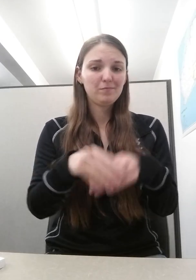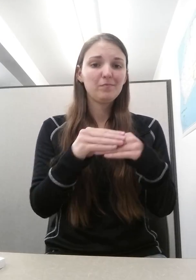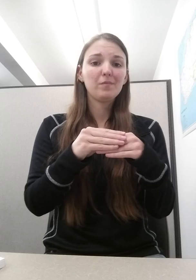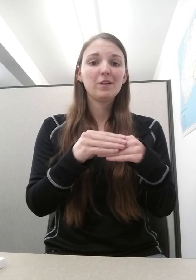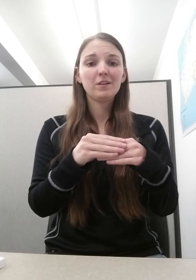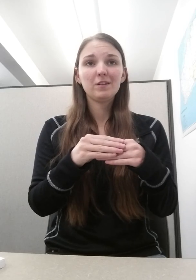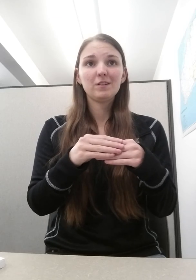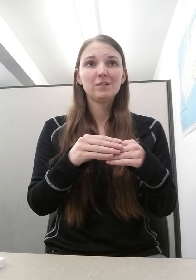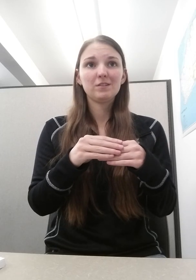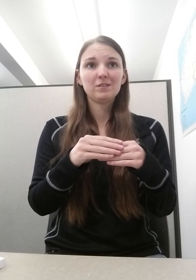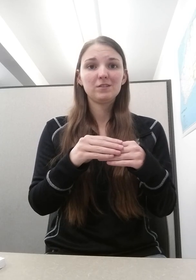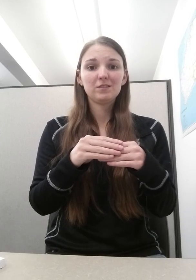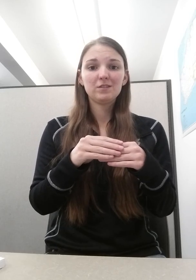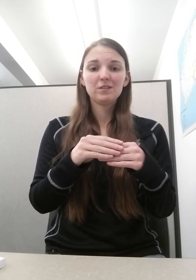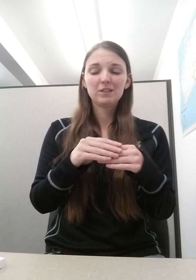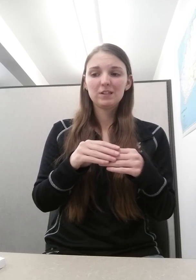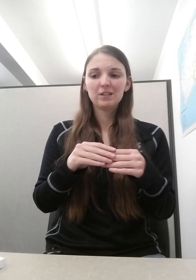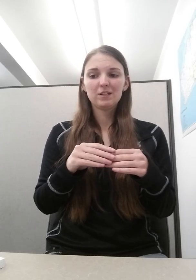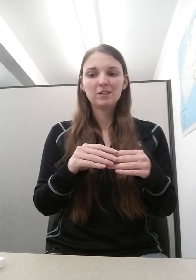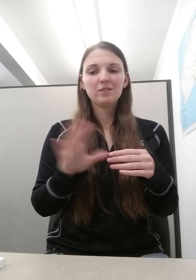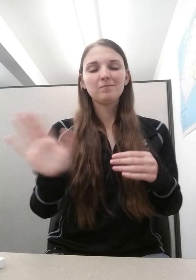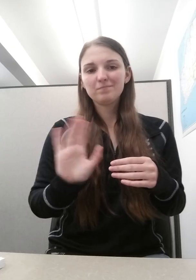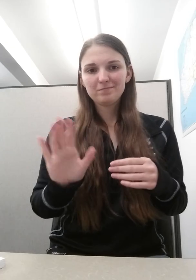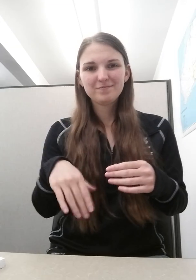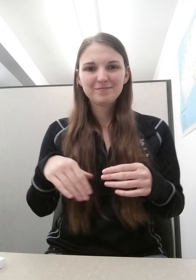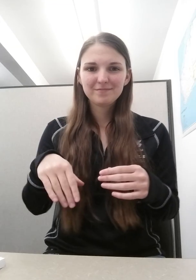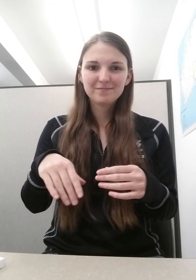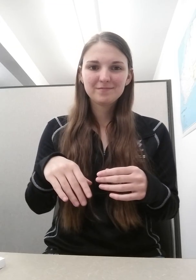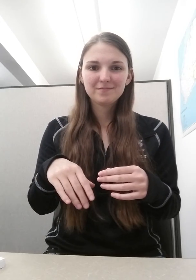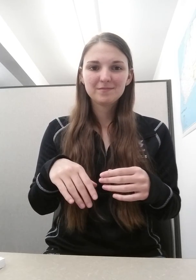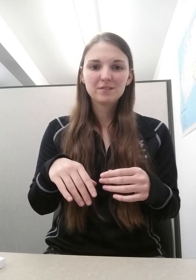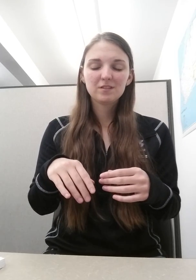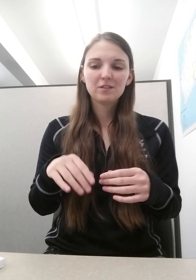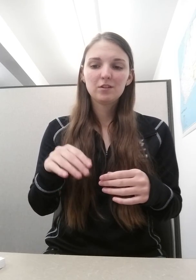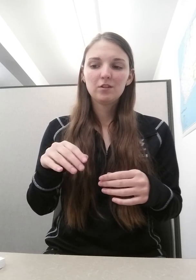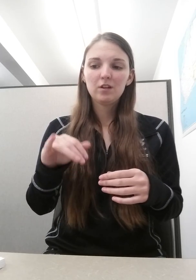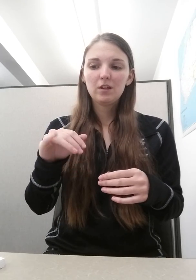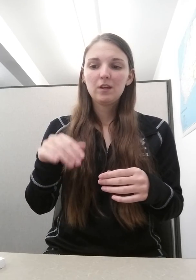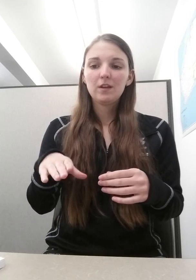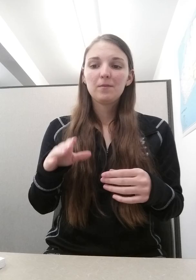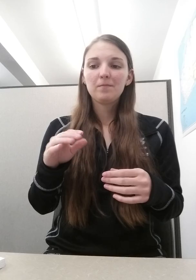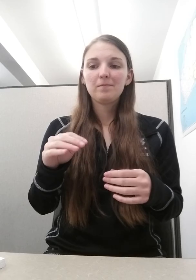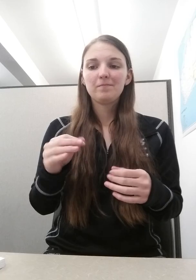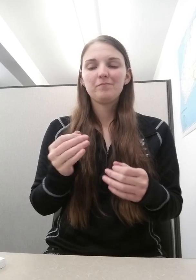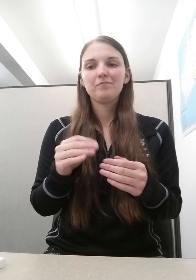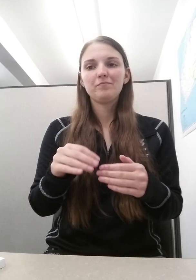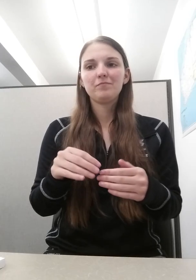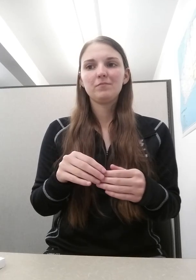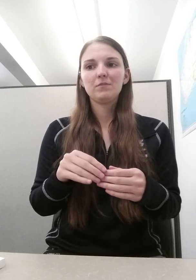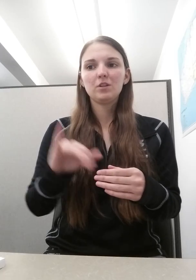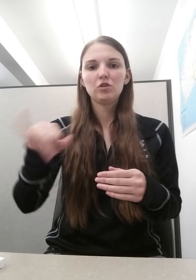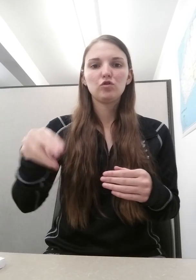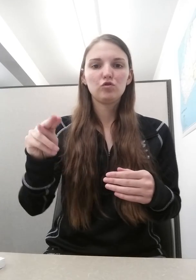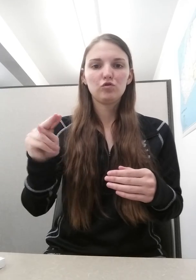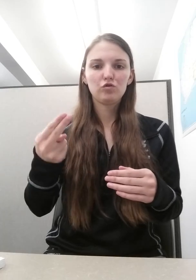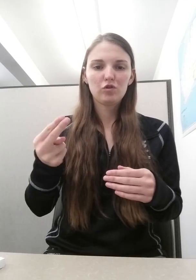woman, strong, healthy, the youngest daughter, who absolutely was the apple of her father's eye and got most of the